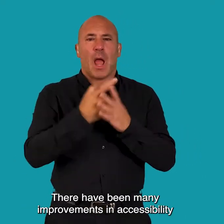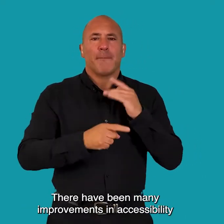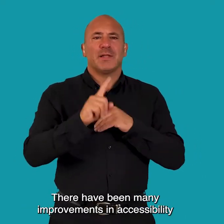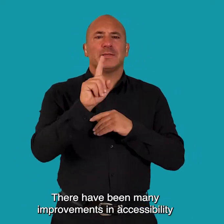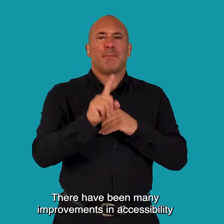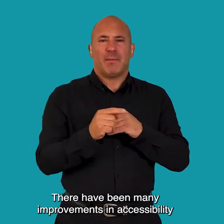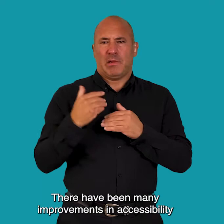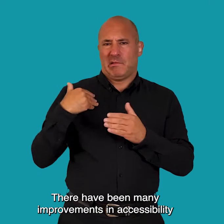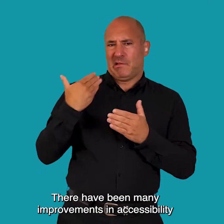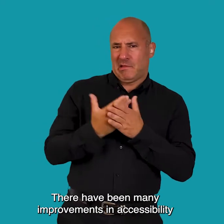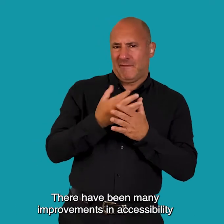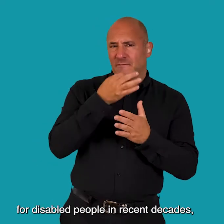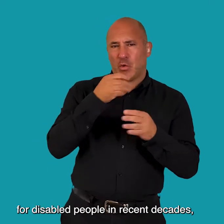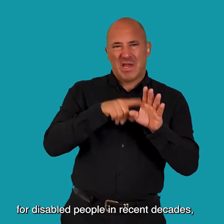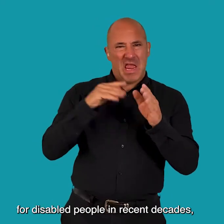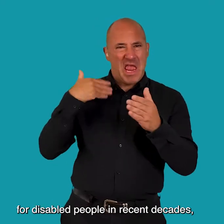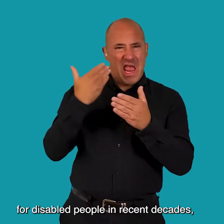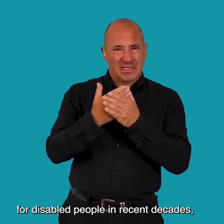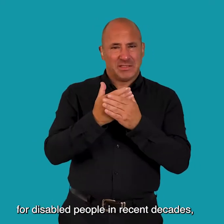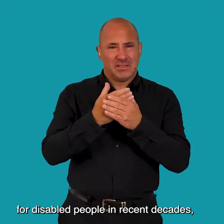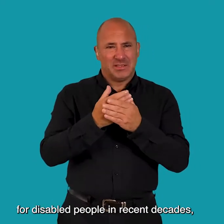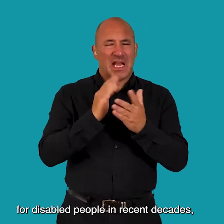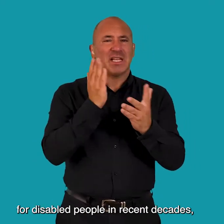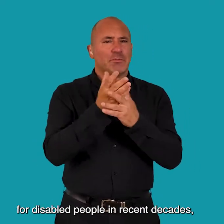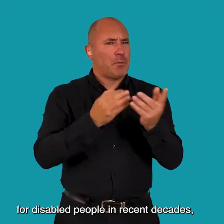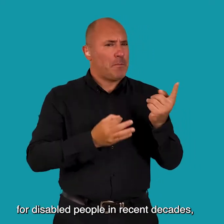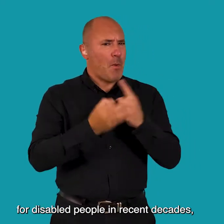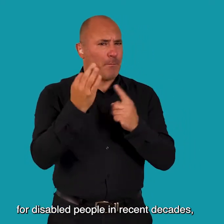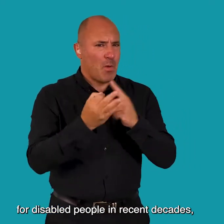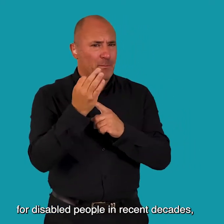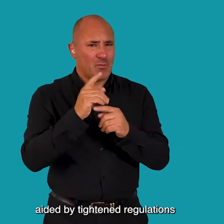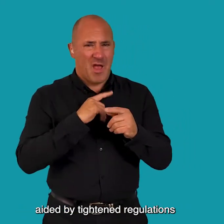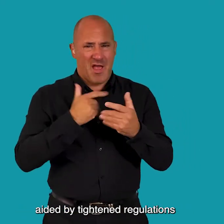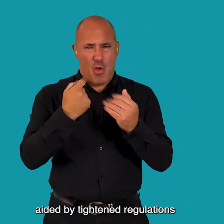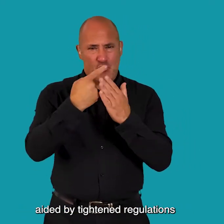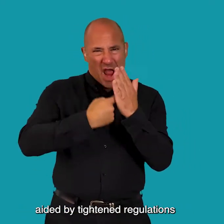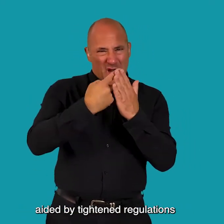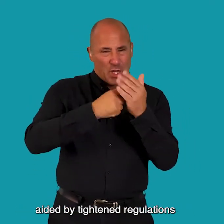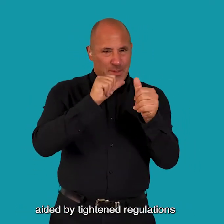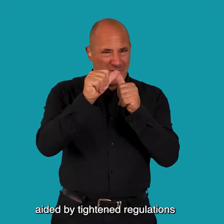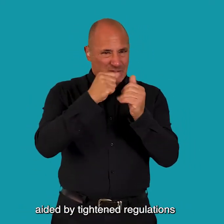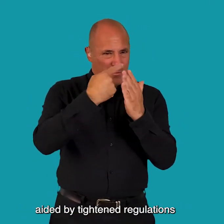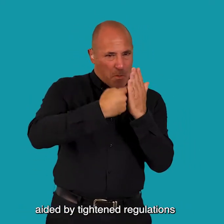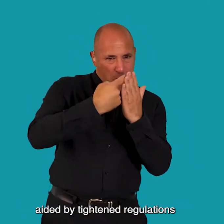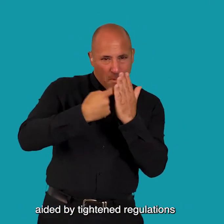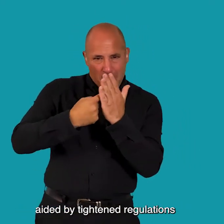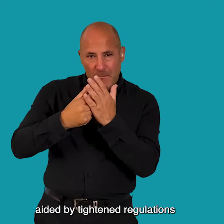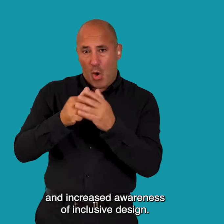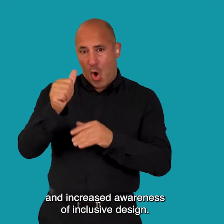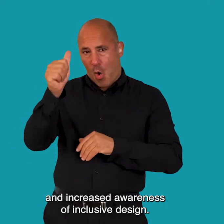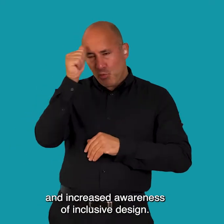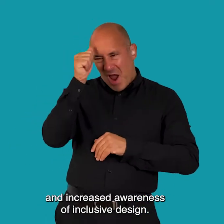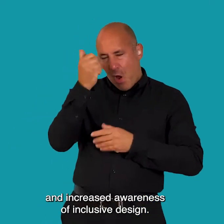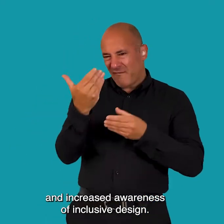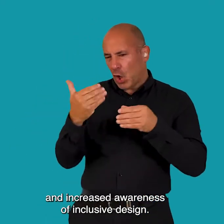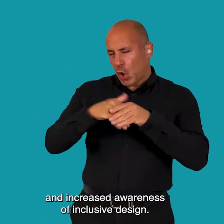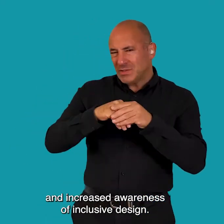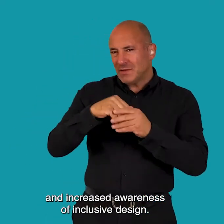in accessibility for disabled people in recent decades, aided by tightened regulations and increased awareness of